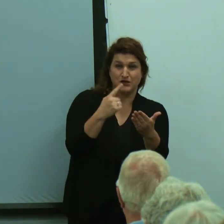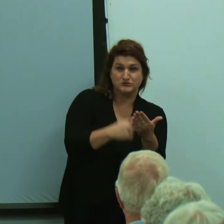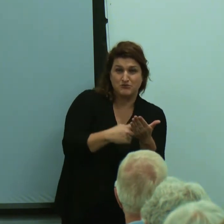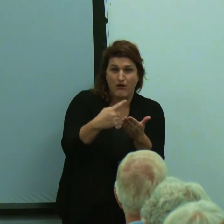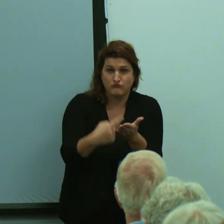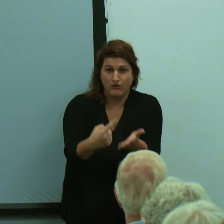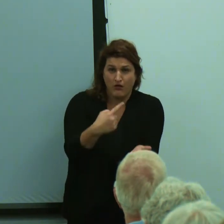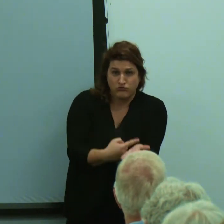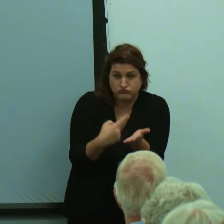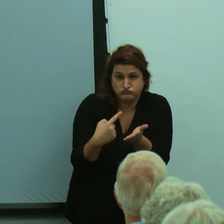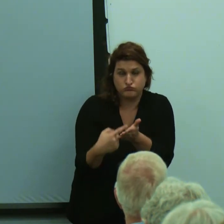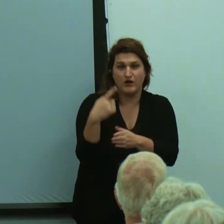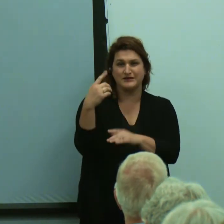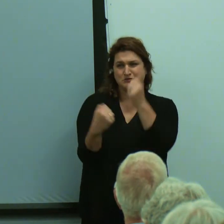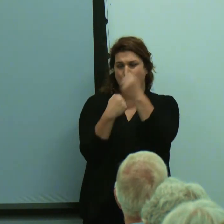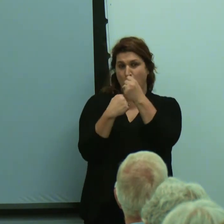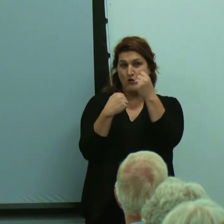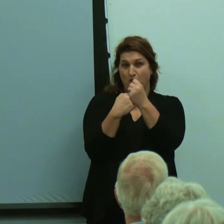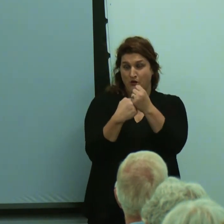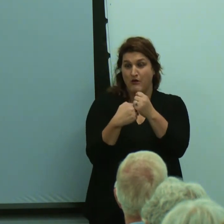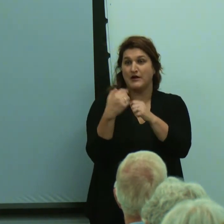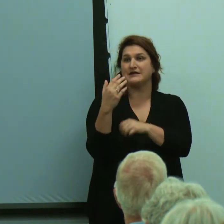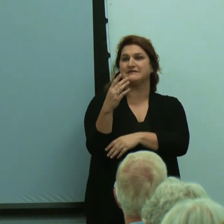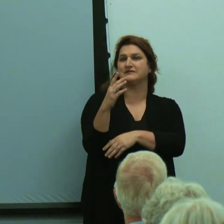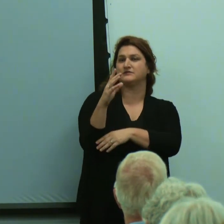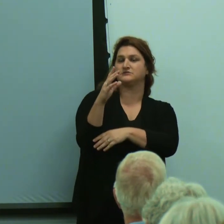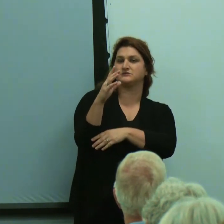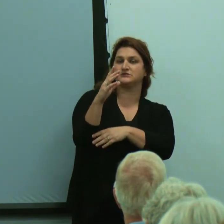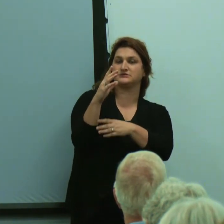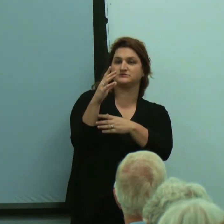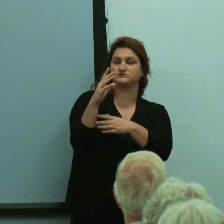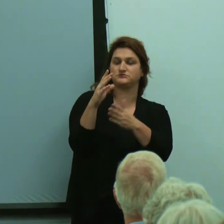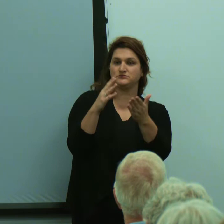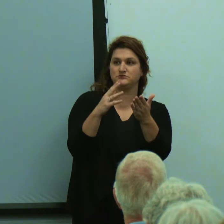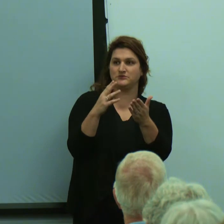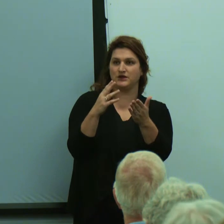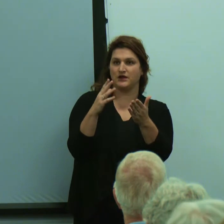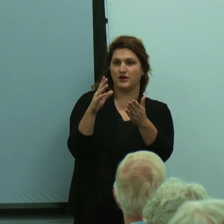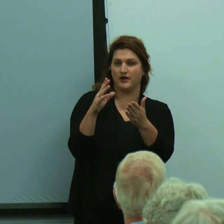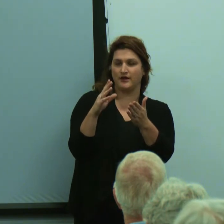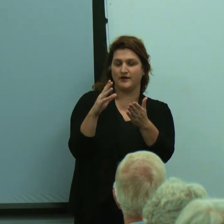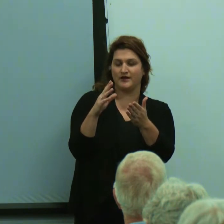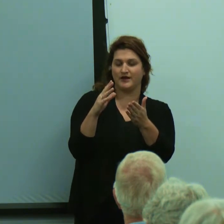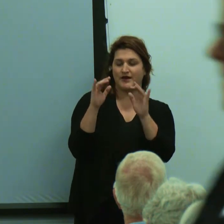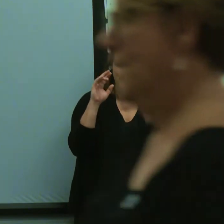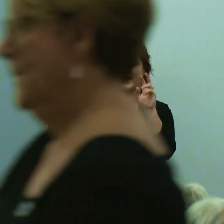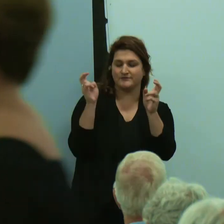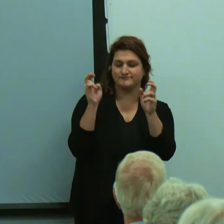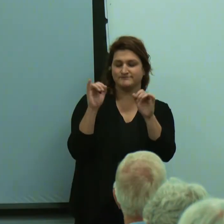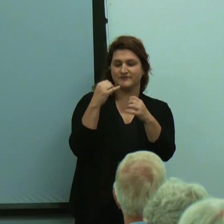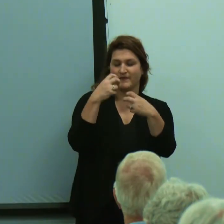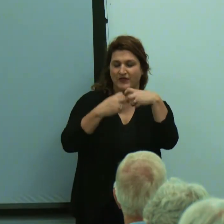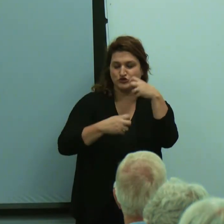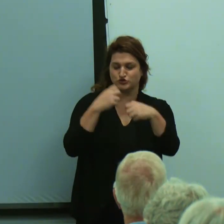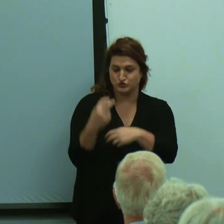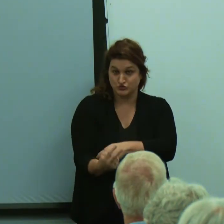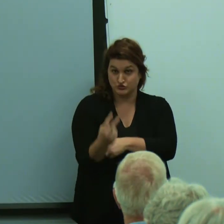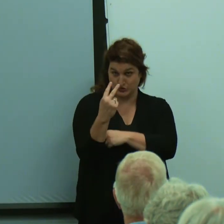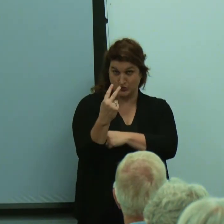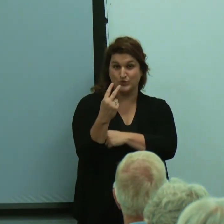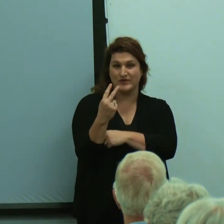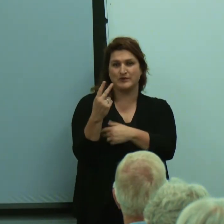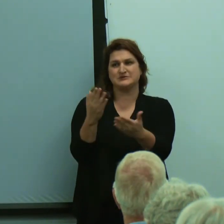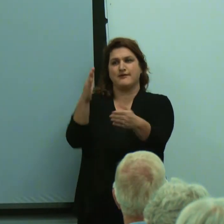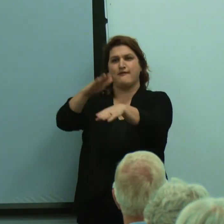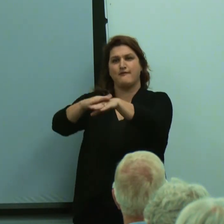of State Issue 2, the Ohio Redistricting Amendment, which was on the ballot in 2012. The measure would have